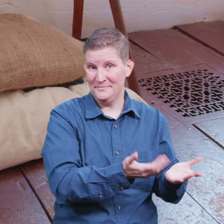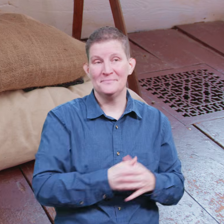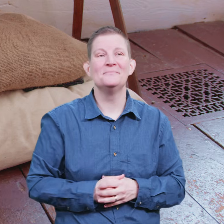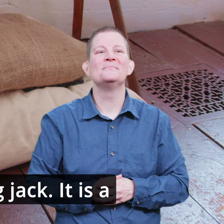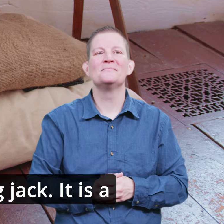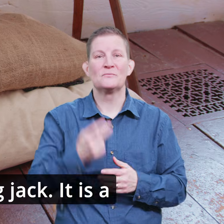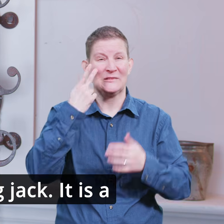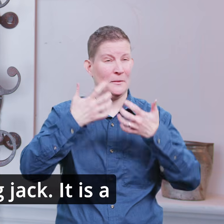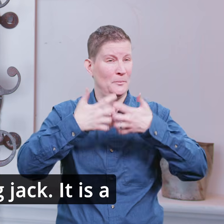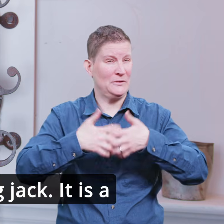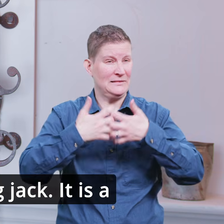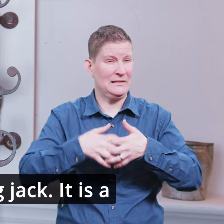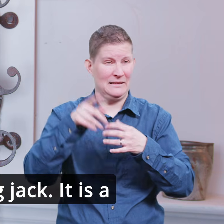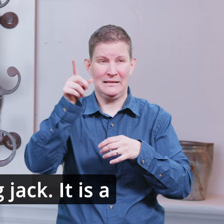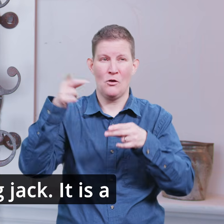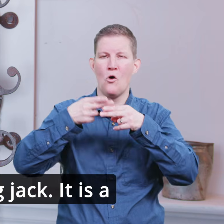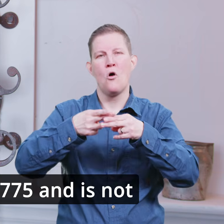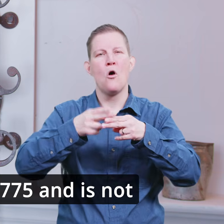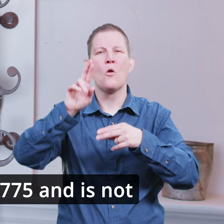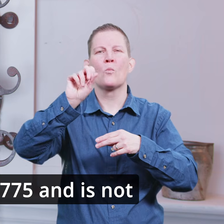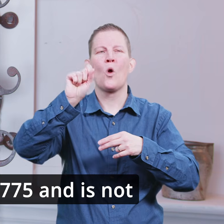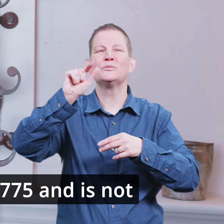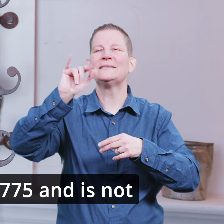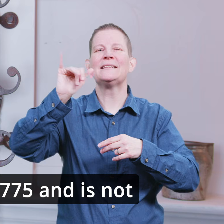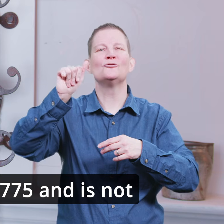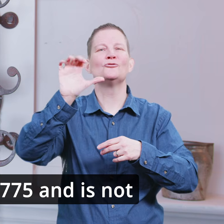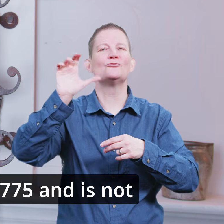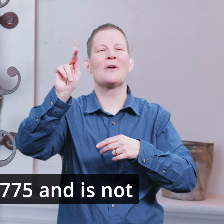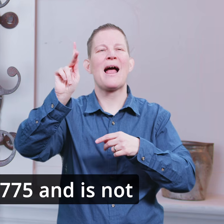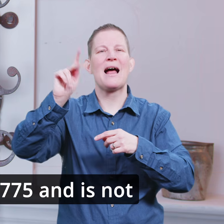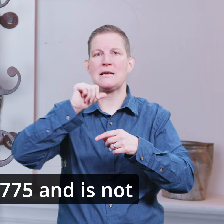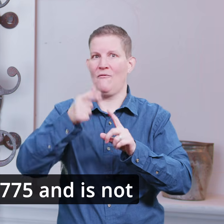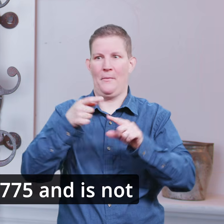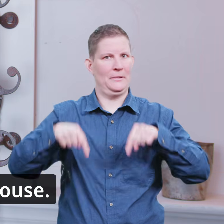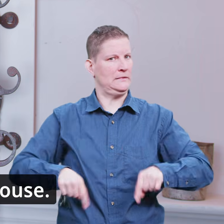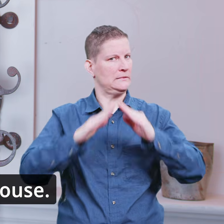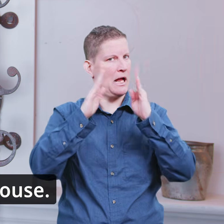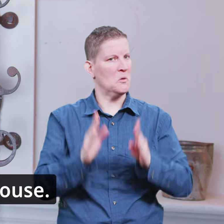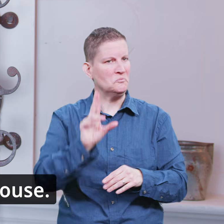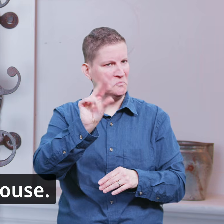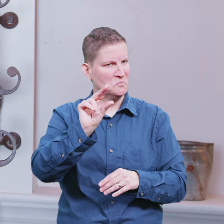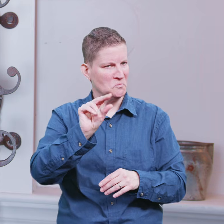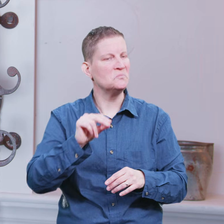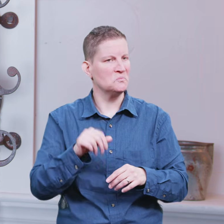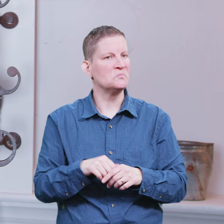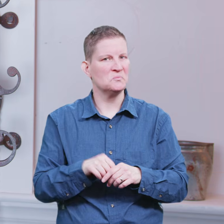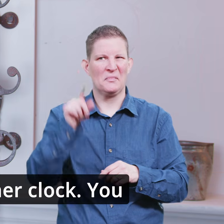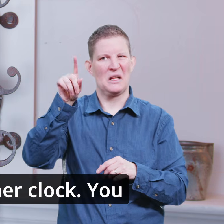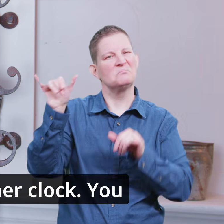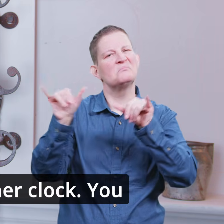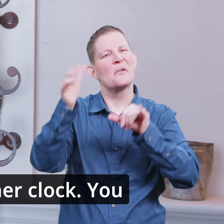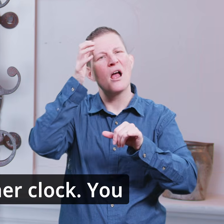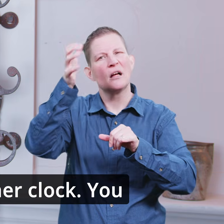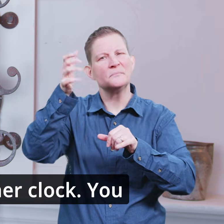night. This is called a roasting jack. It is a modern convenience in 1775 and is not original to this house.